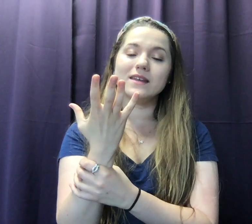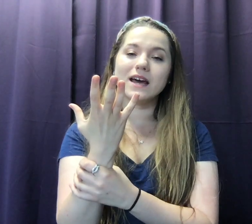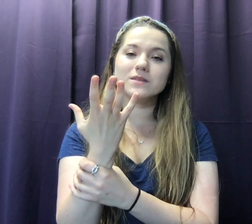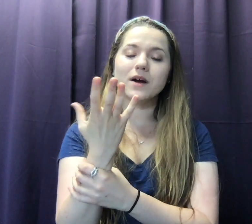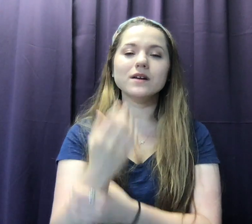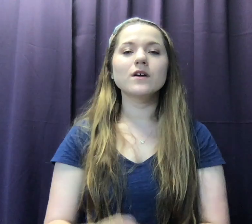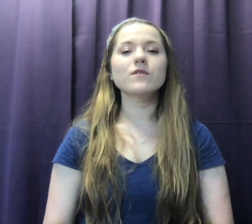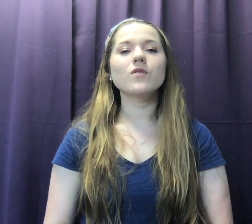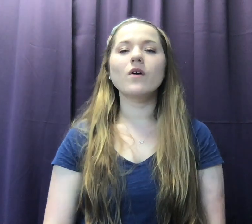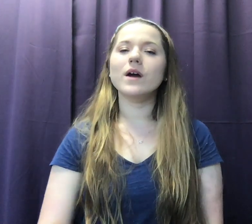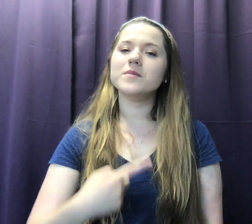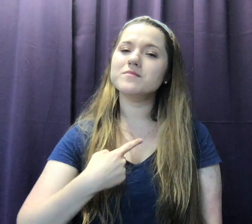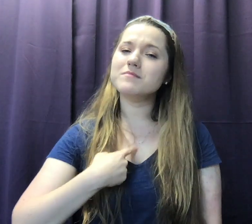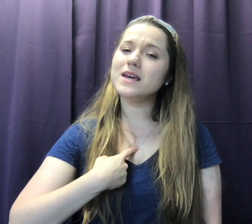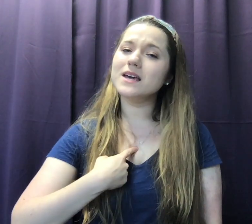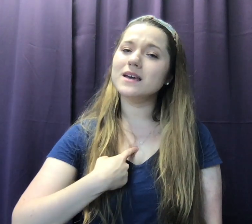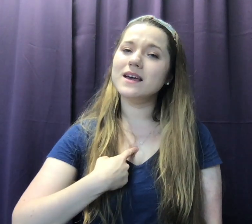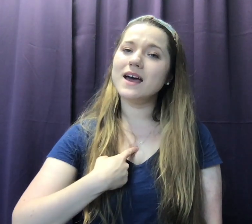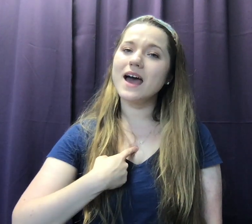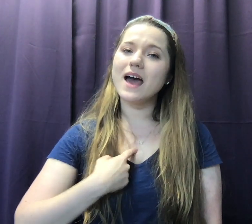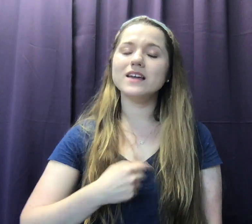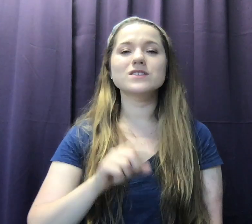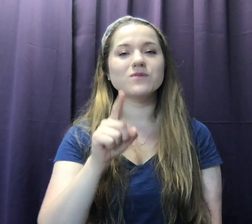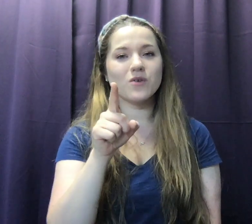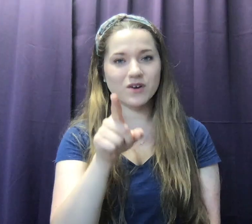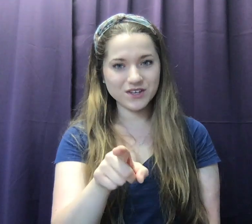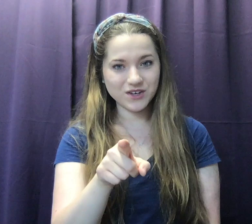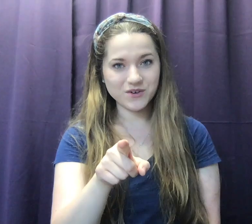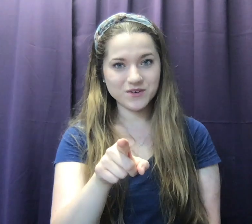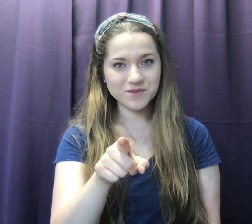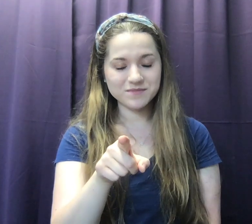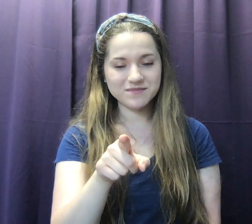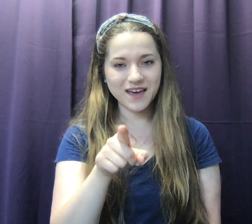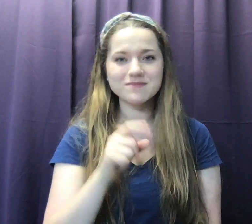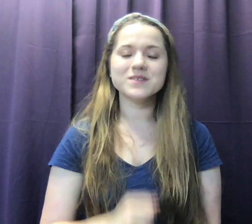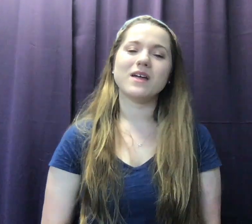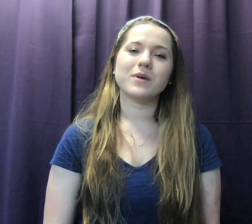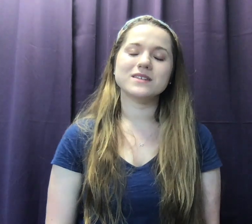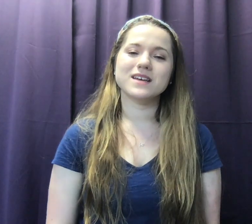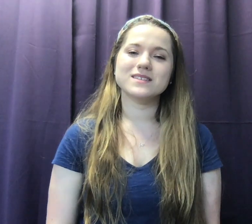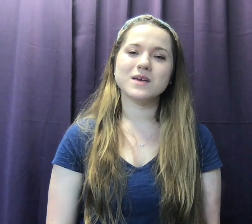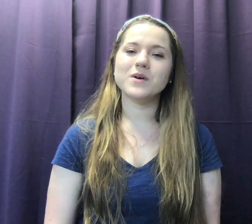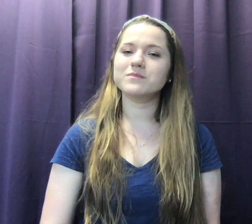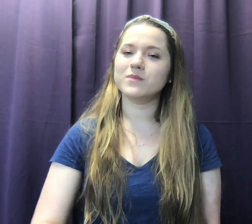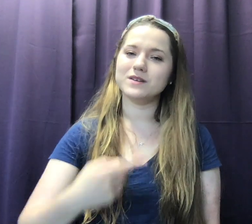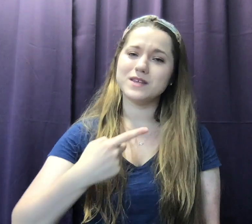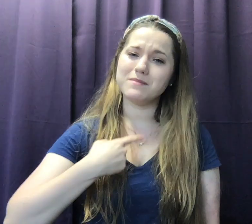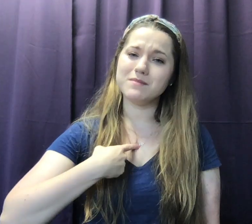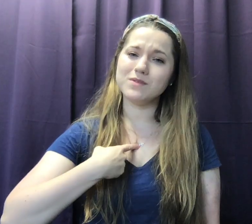next part, for me and for you. Okay, so that part's nice and simple. When you say me, you're